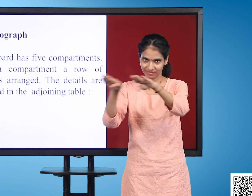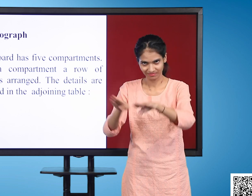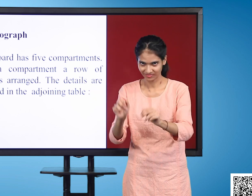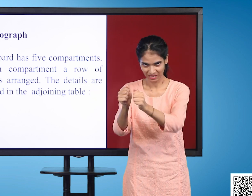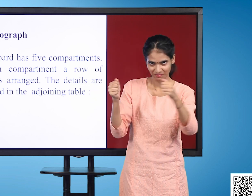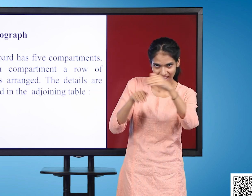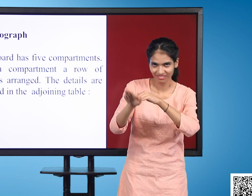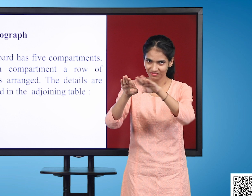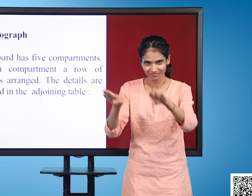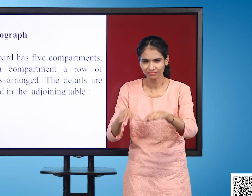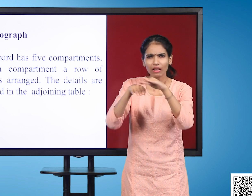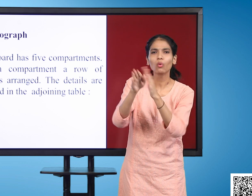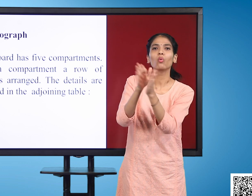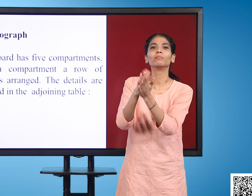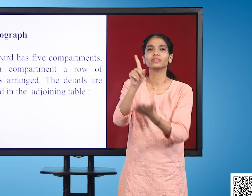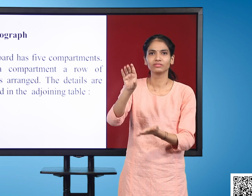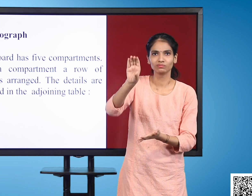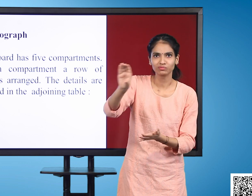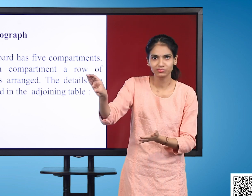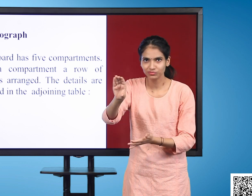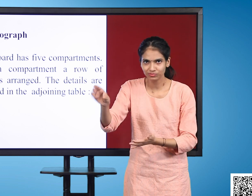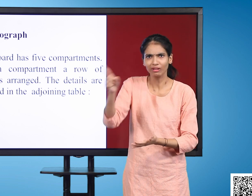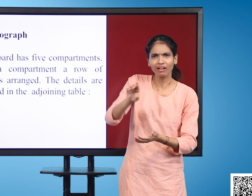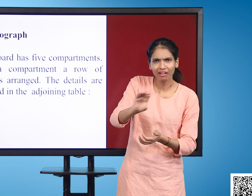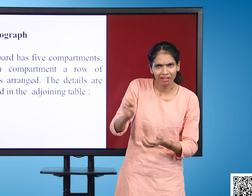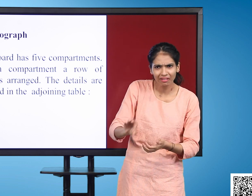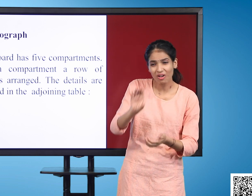In each compartment, a row of books is arranged.